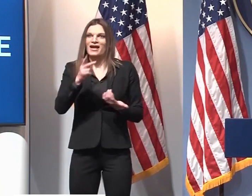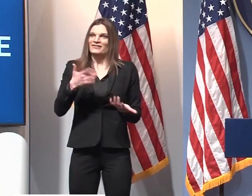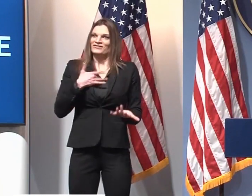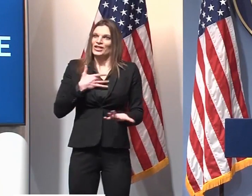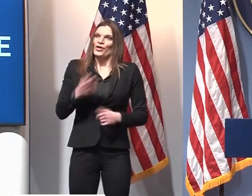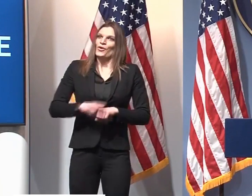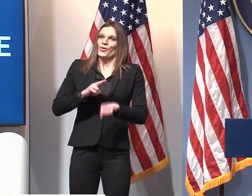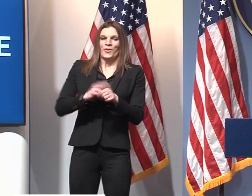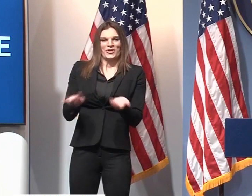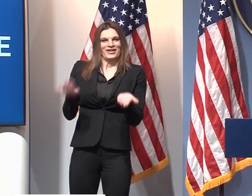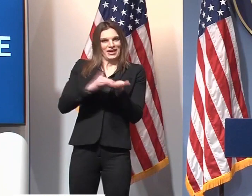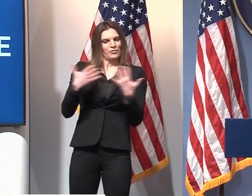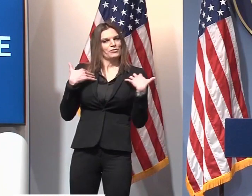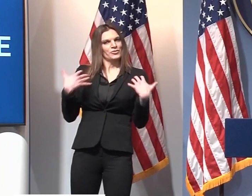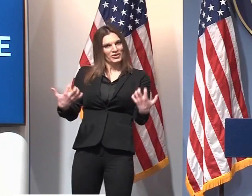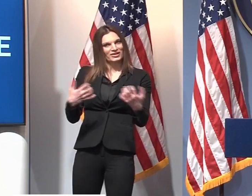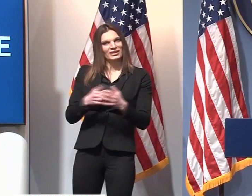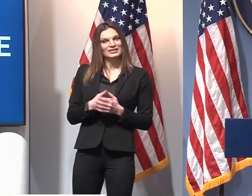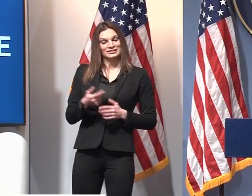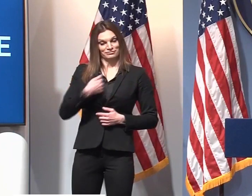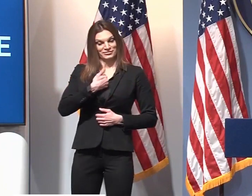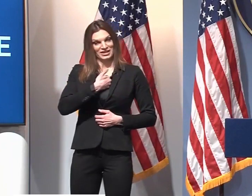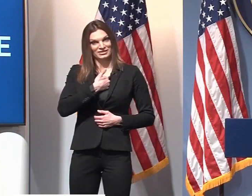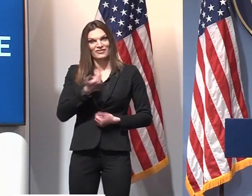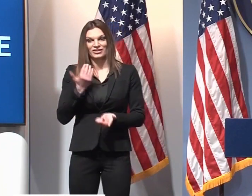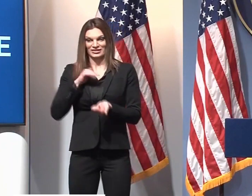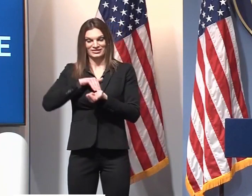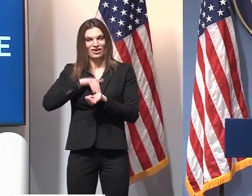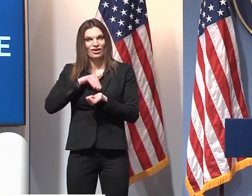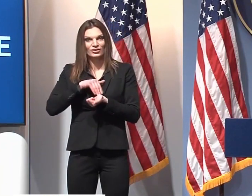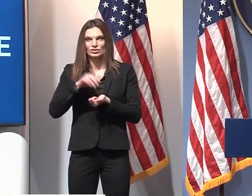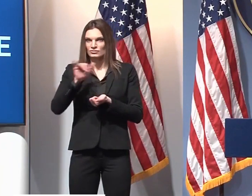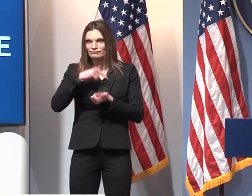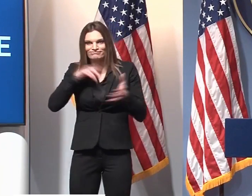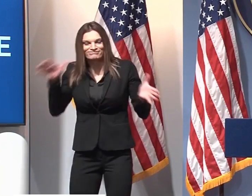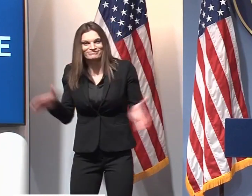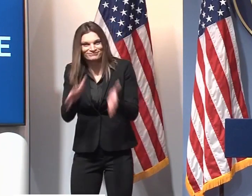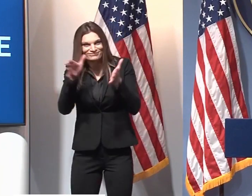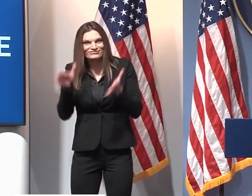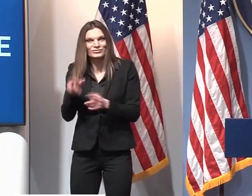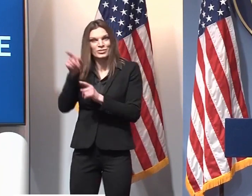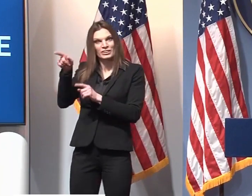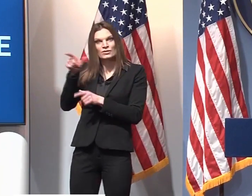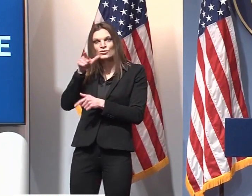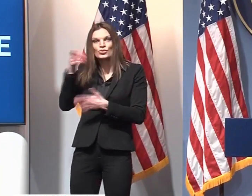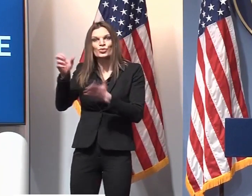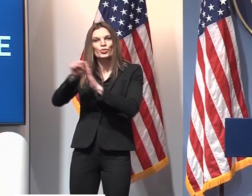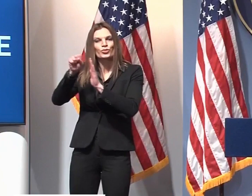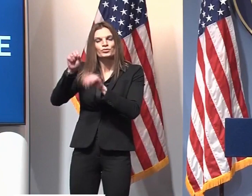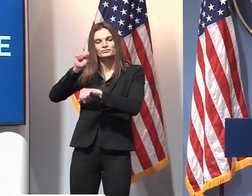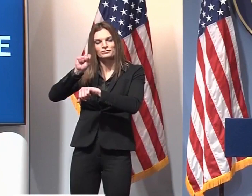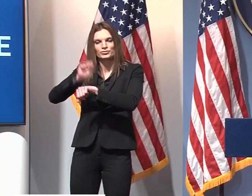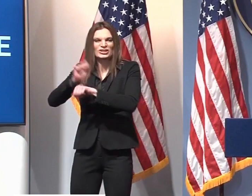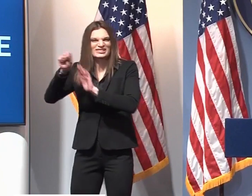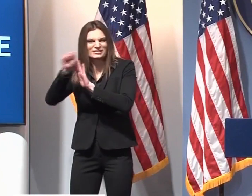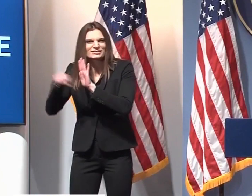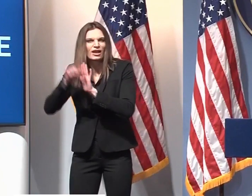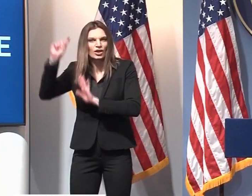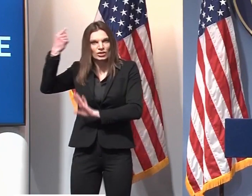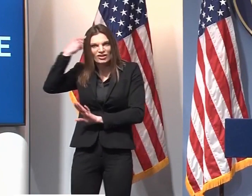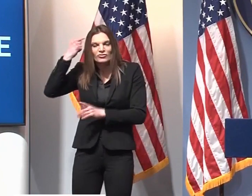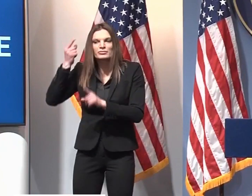normal. Physicians like me encourage our policymakers to listen to the science, to public health